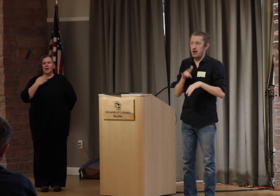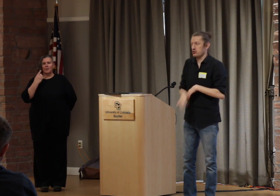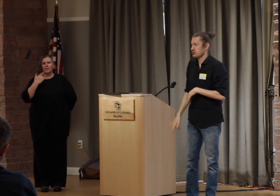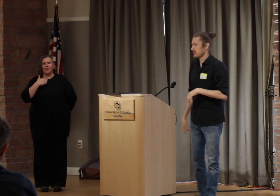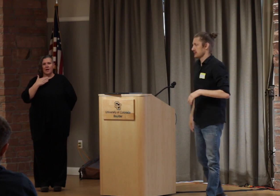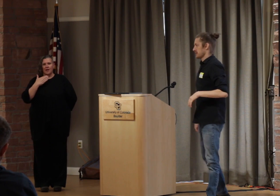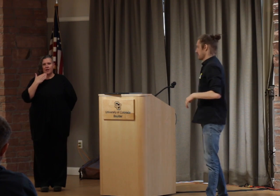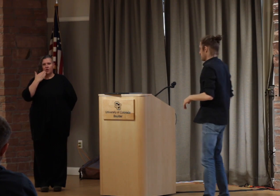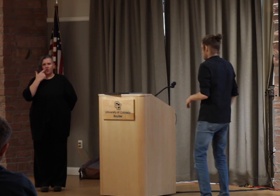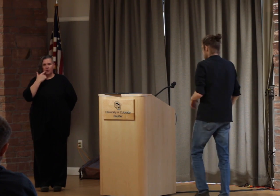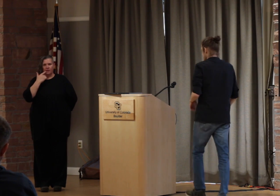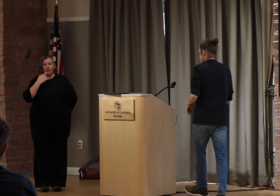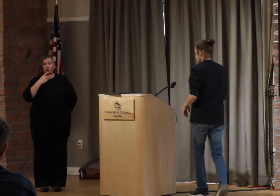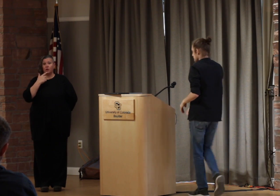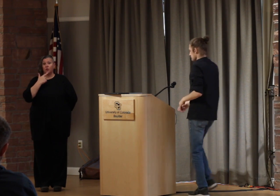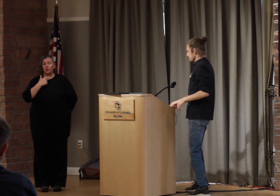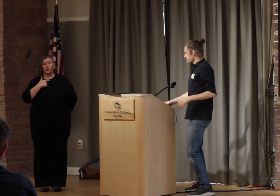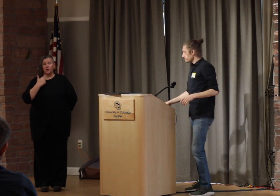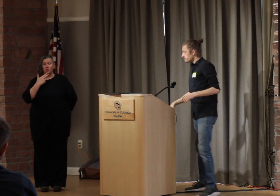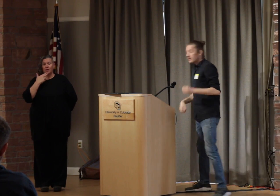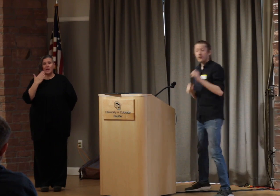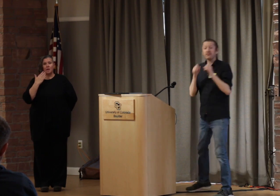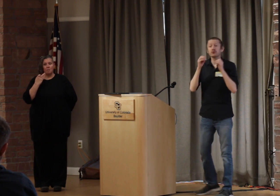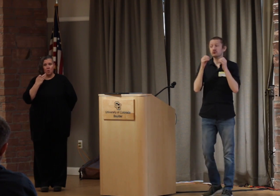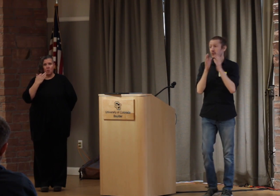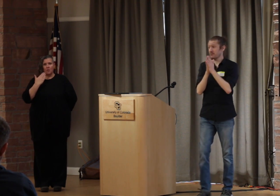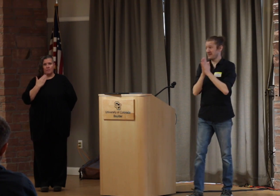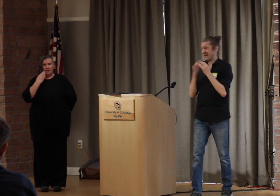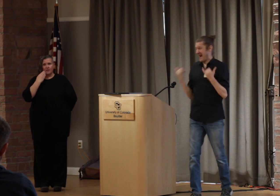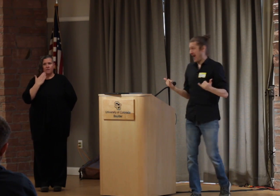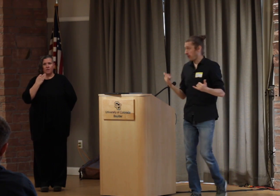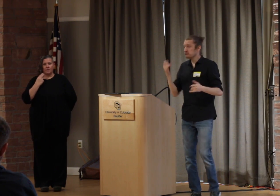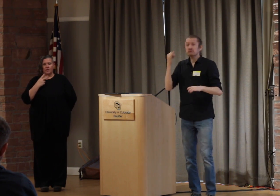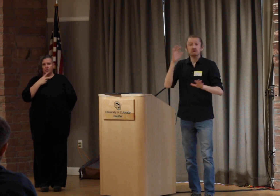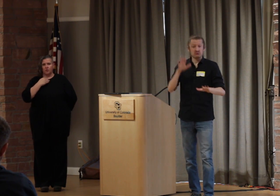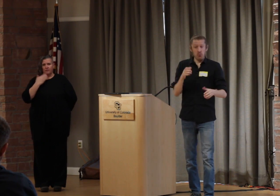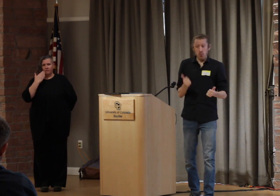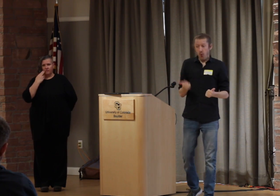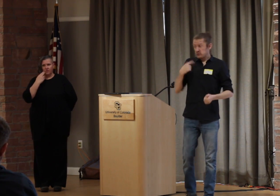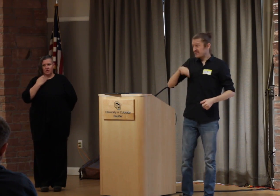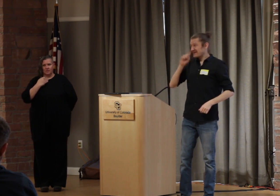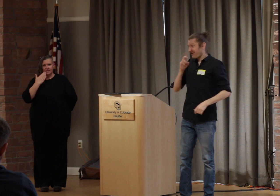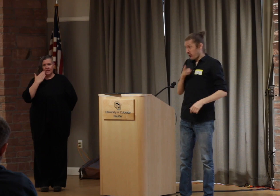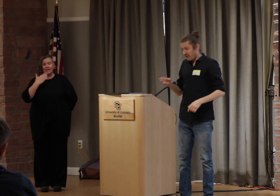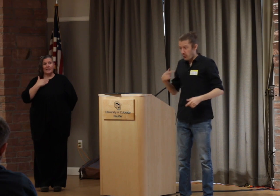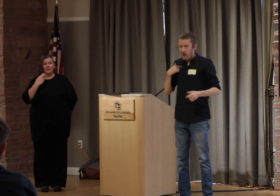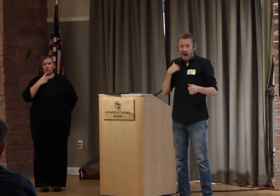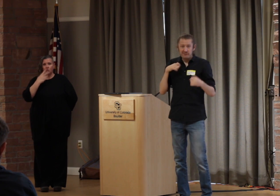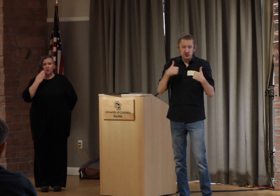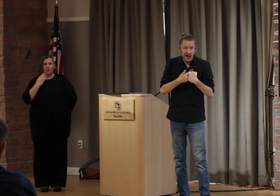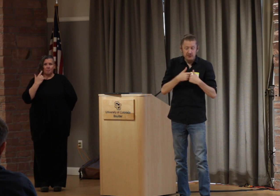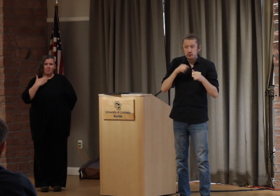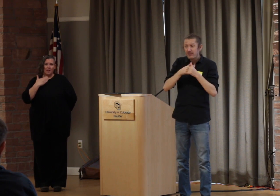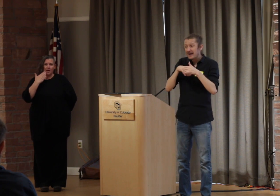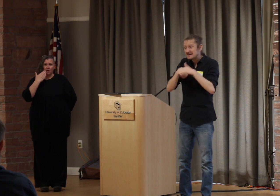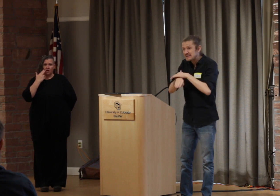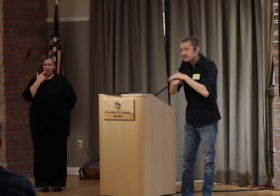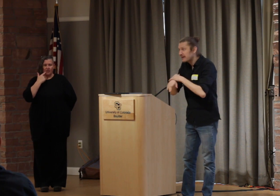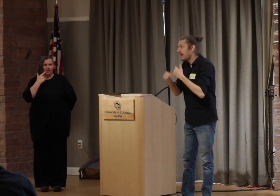Typically, you will also get more money from the university if you apply early. No. Most of the hard. Most